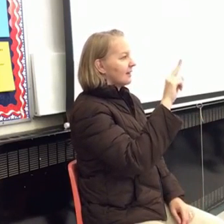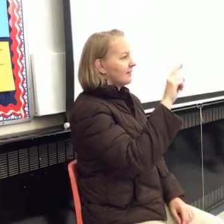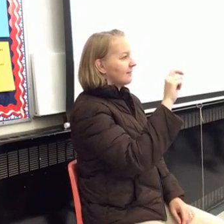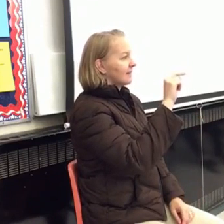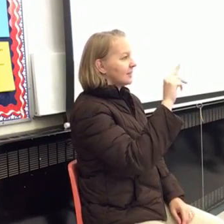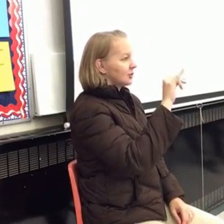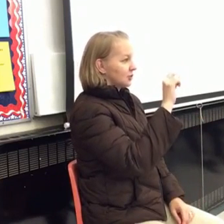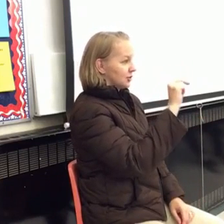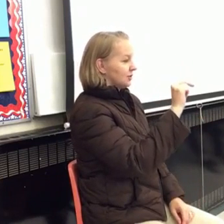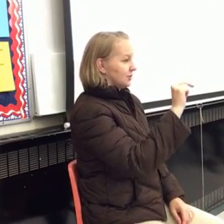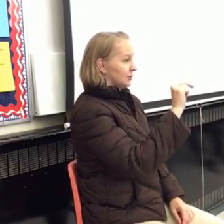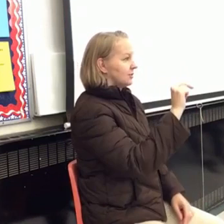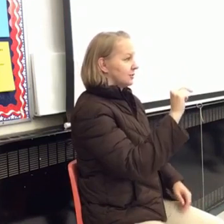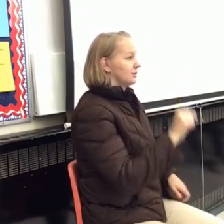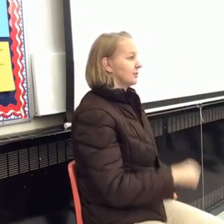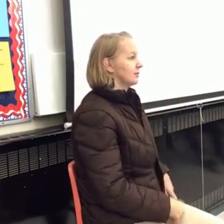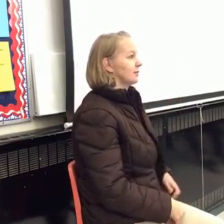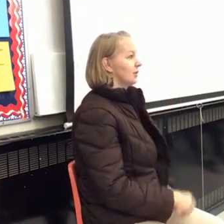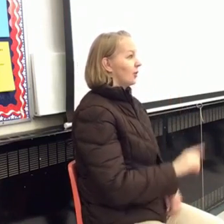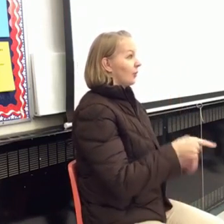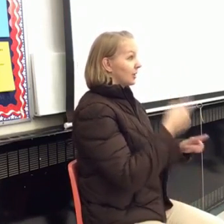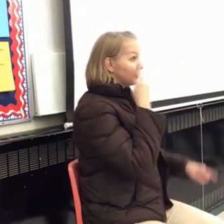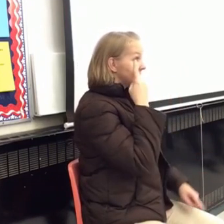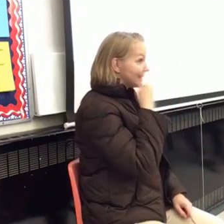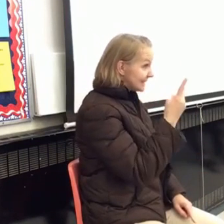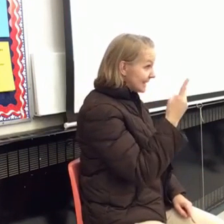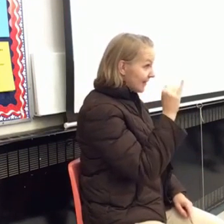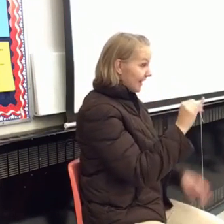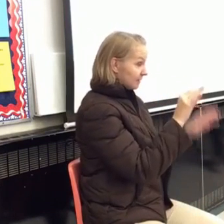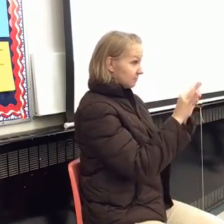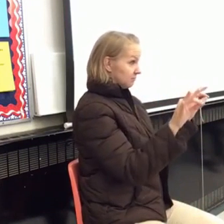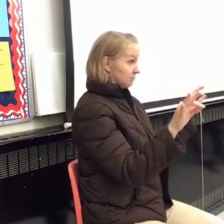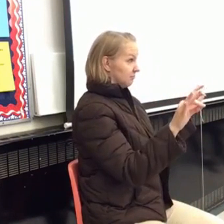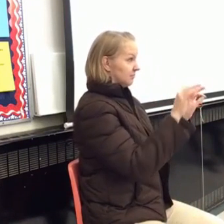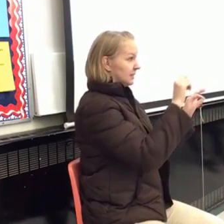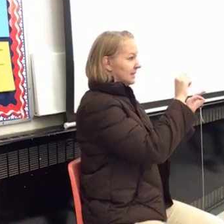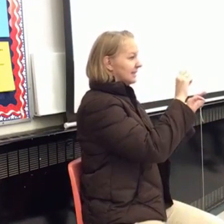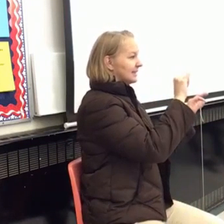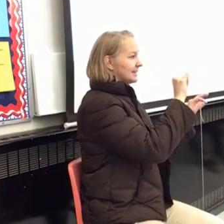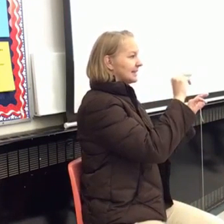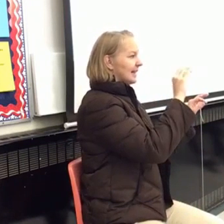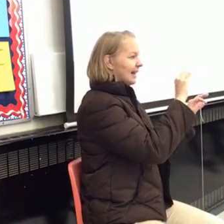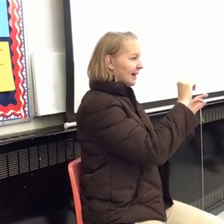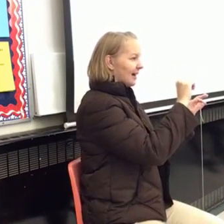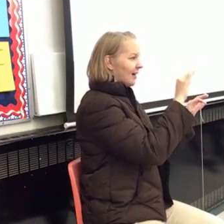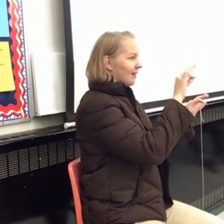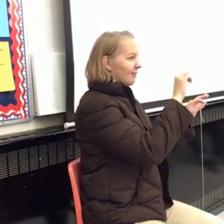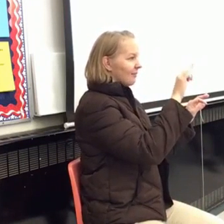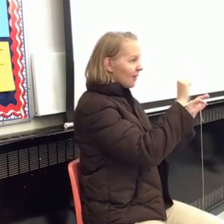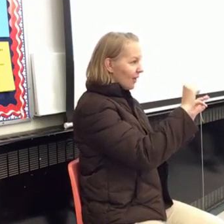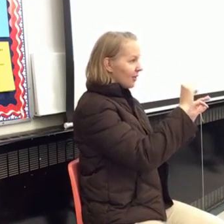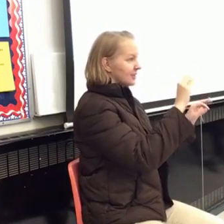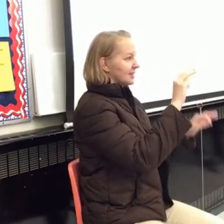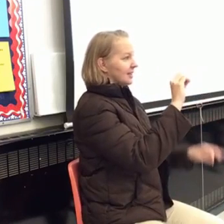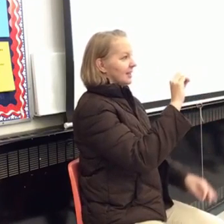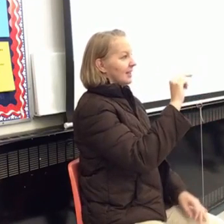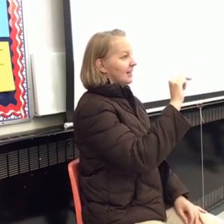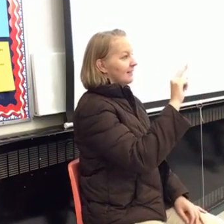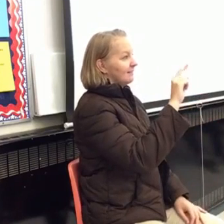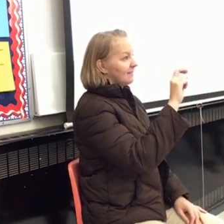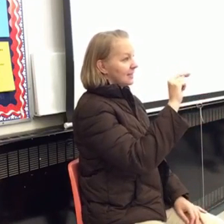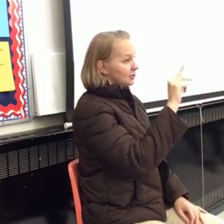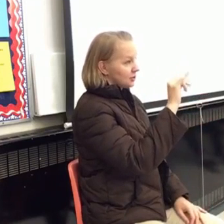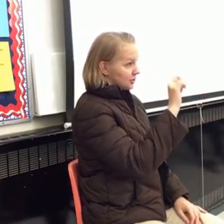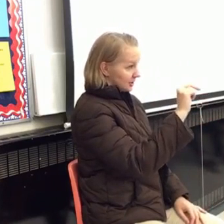When you see Seneca Falls Convention, it's under the section that says Expansion of Women's Rights. When you see Seneca Falls